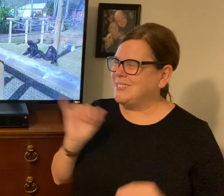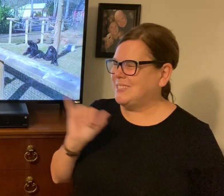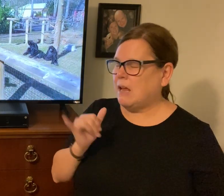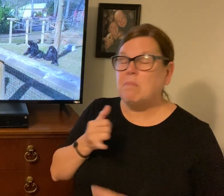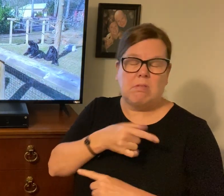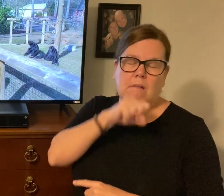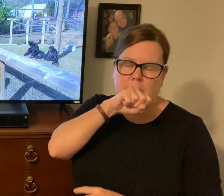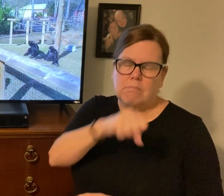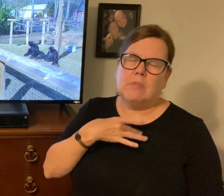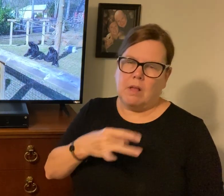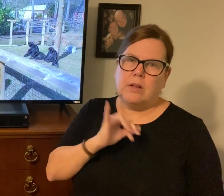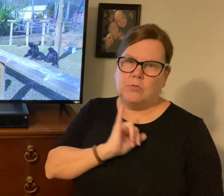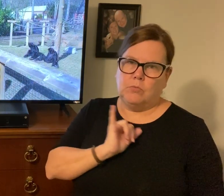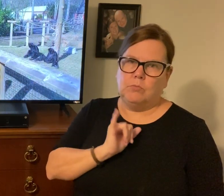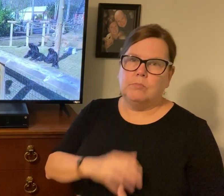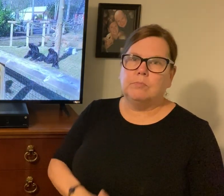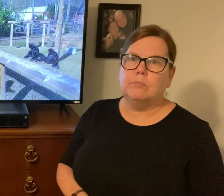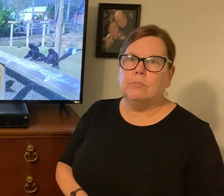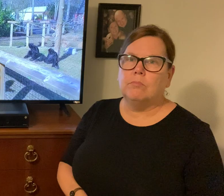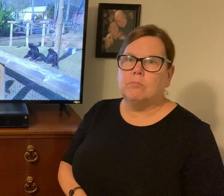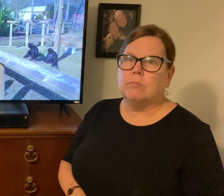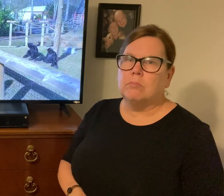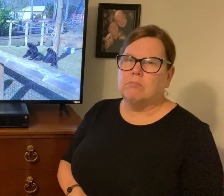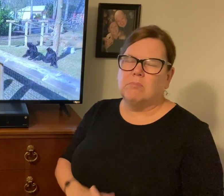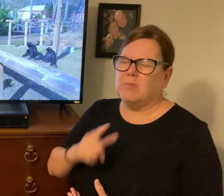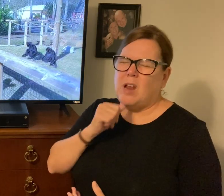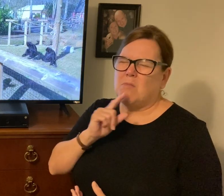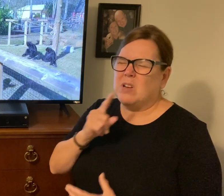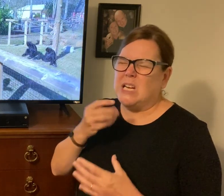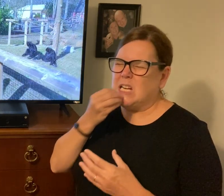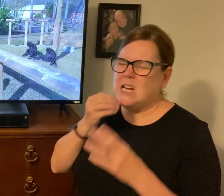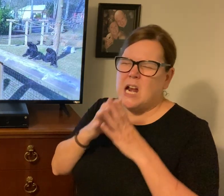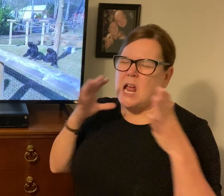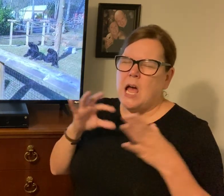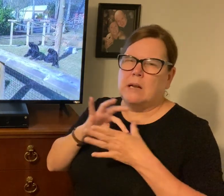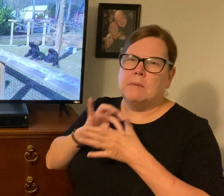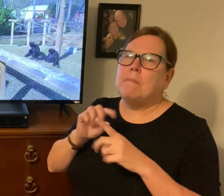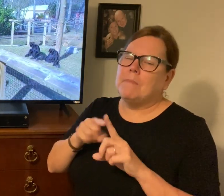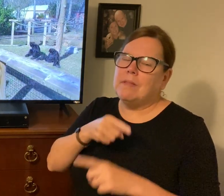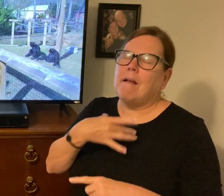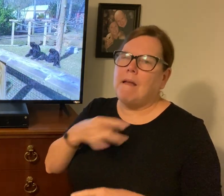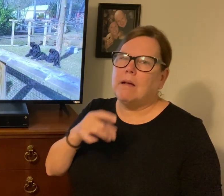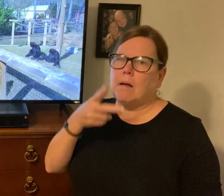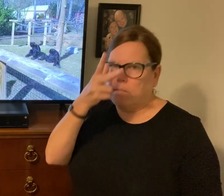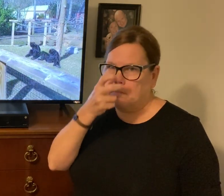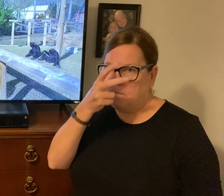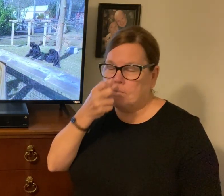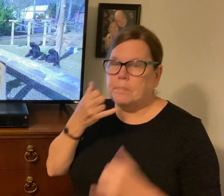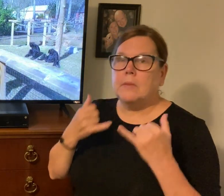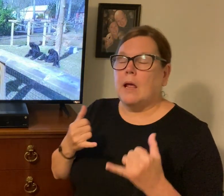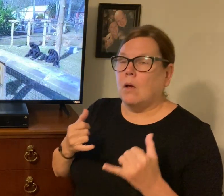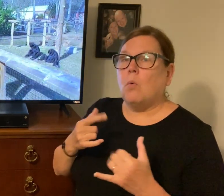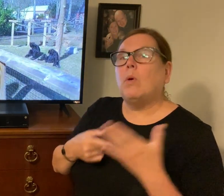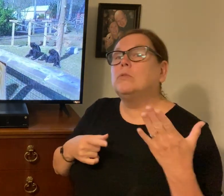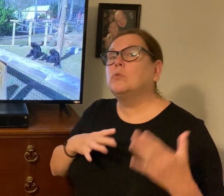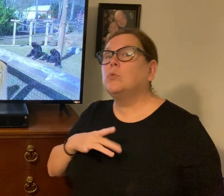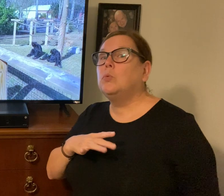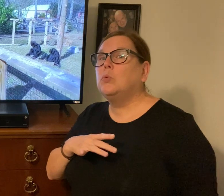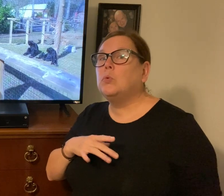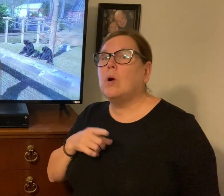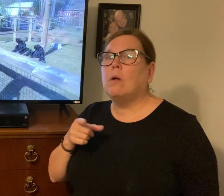the things that they like to eat as well. So not big on eating meat, but they do like their insects. Another really neat thing about these guys is that